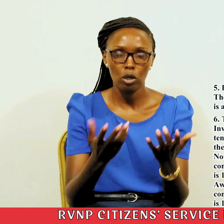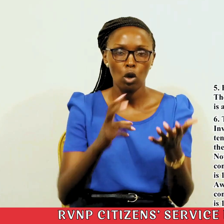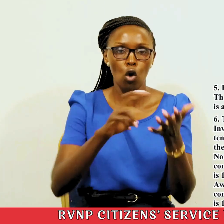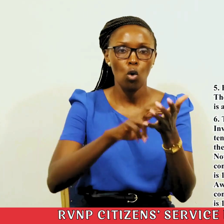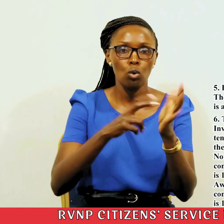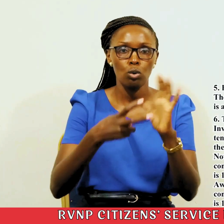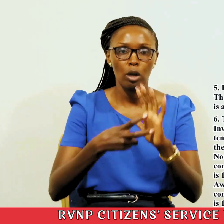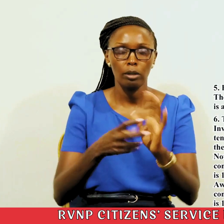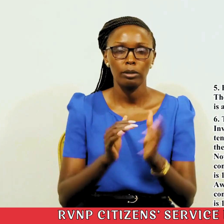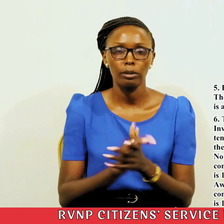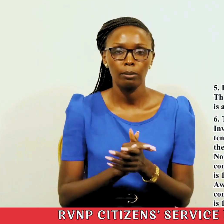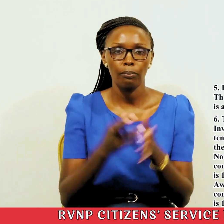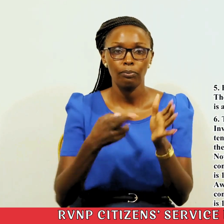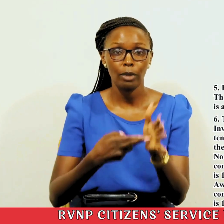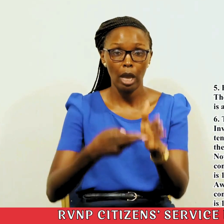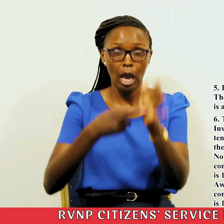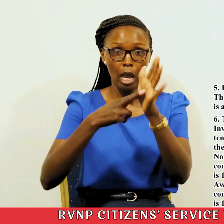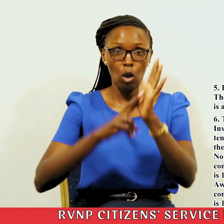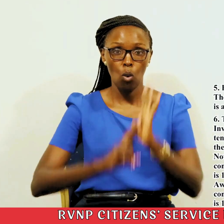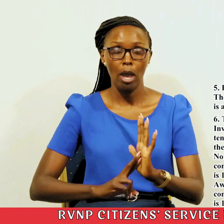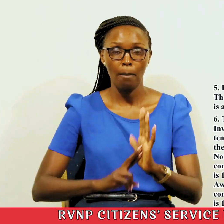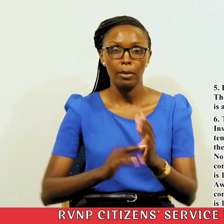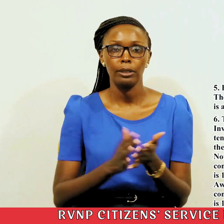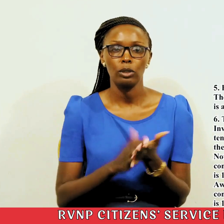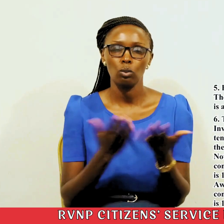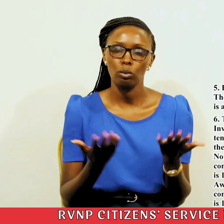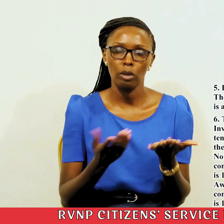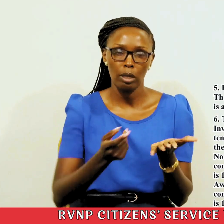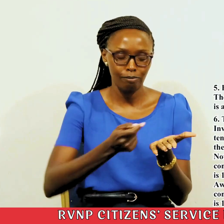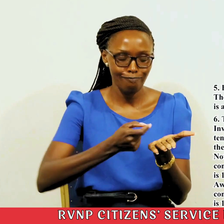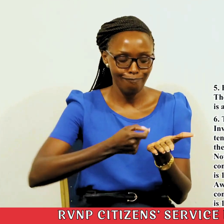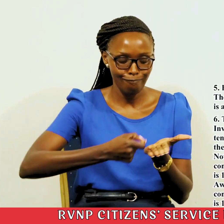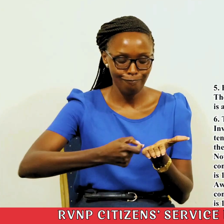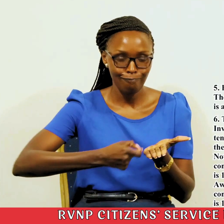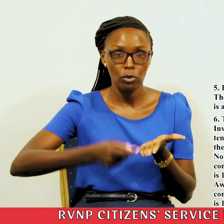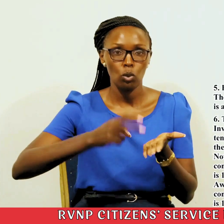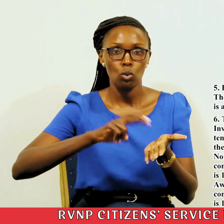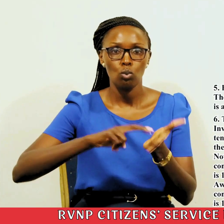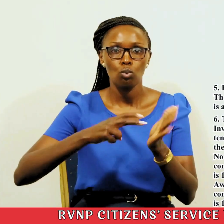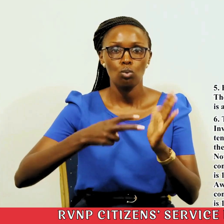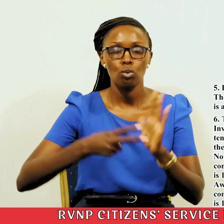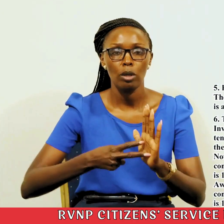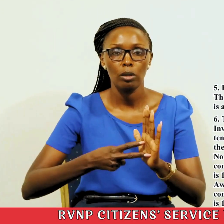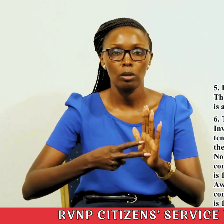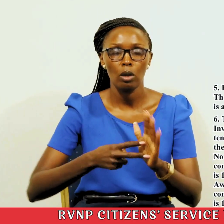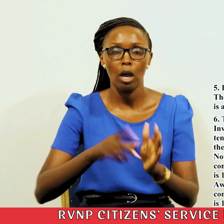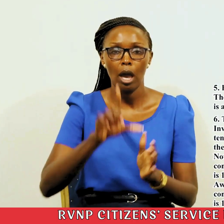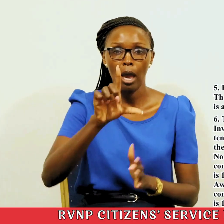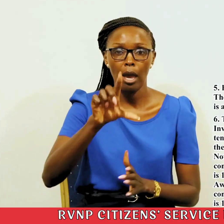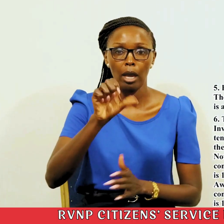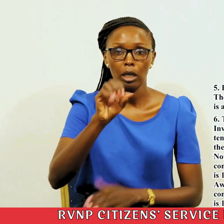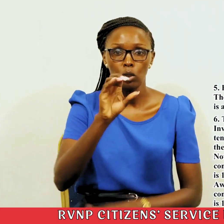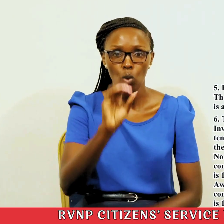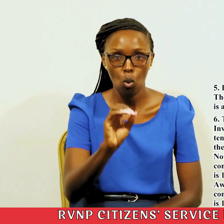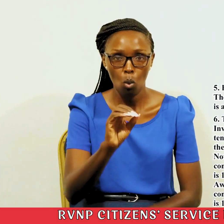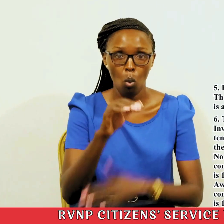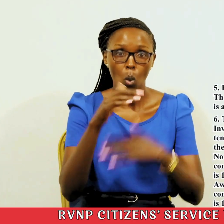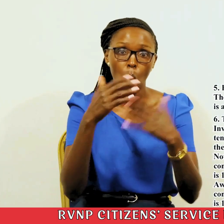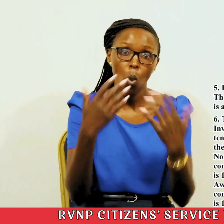The requirement is signing of the contract, the LSO or